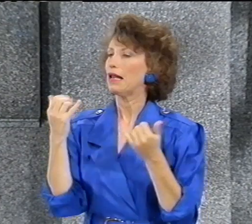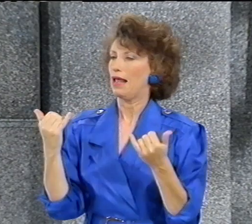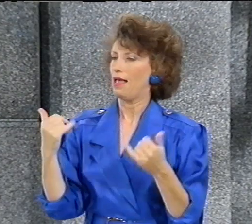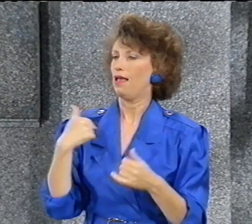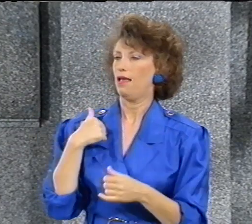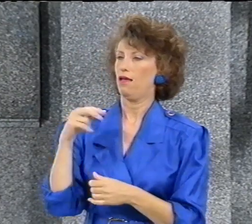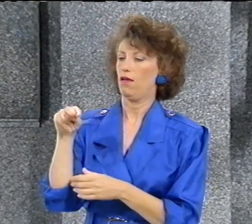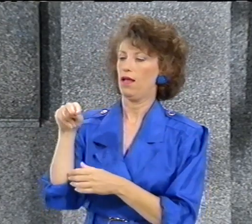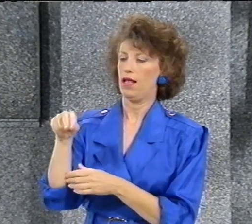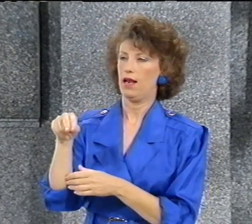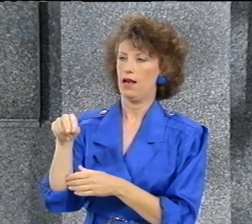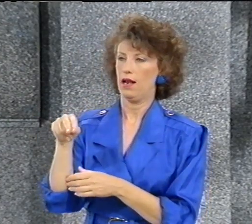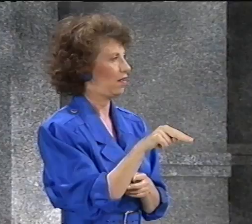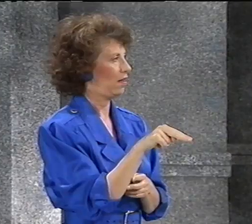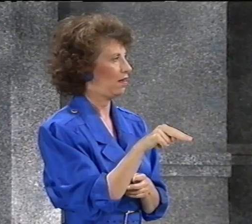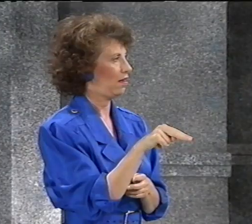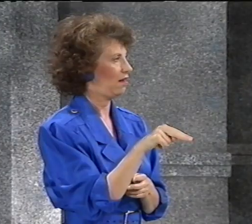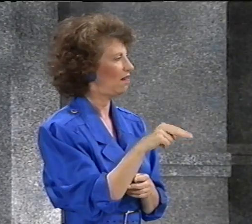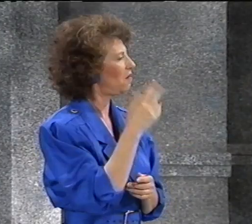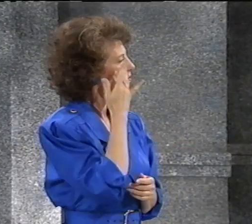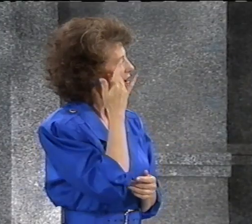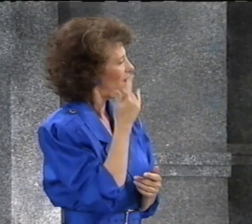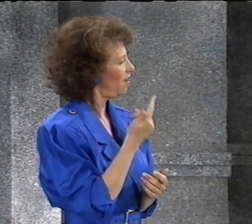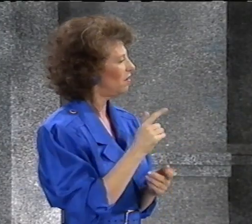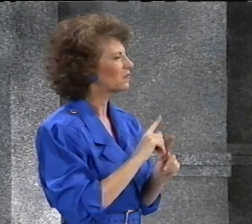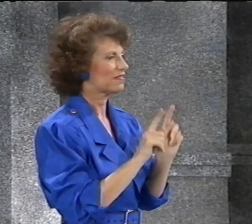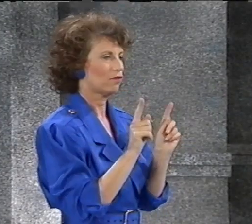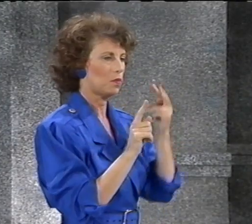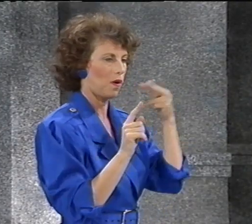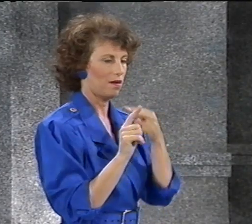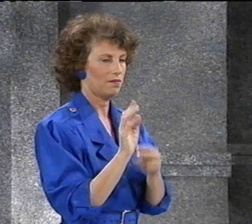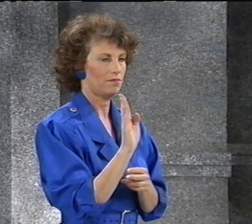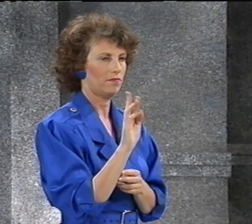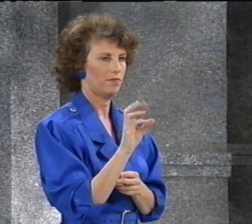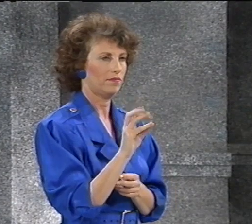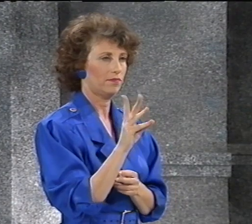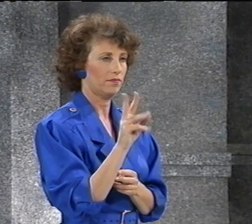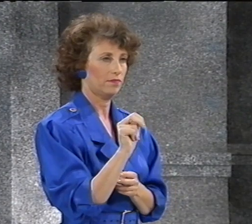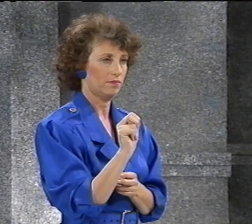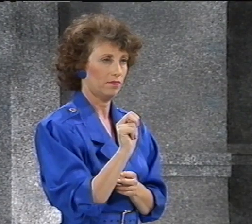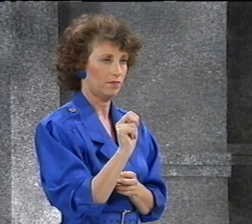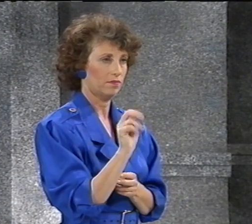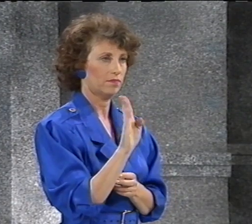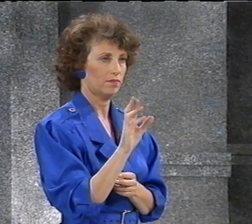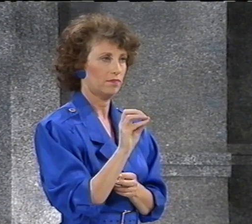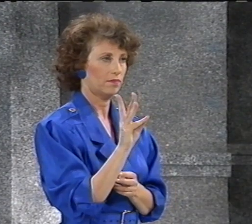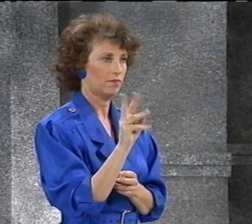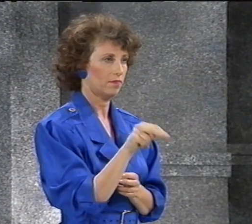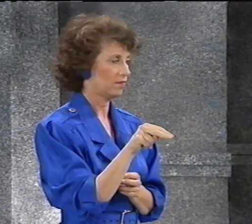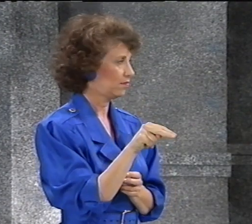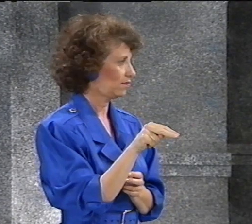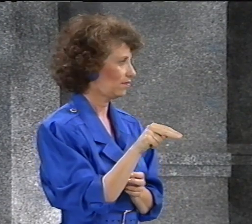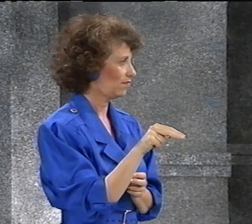And now I make N this way. Why do you think there's a difference? Look at the two ways of spelling